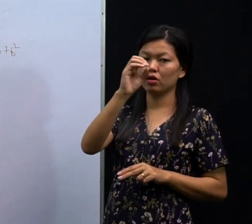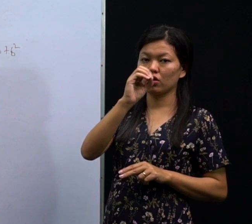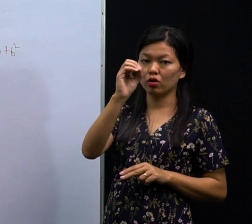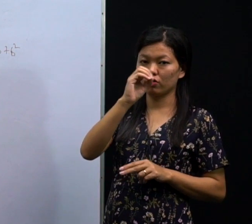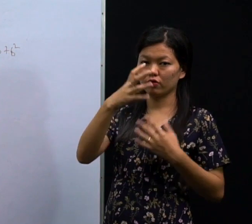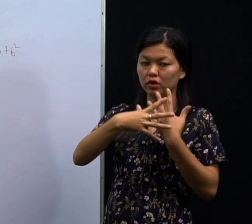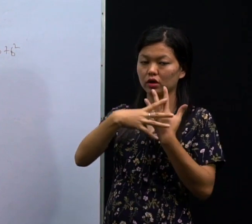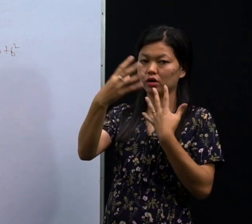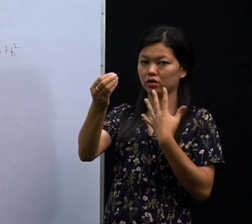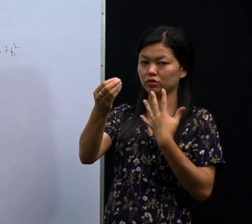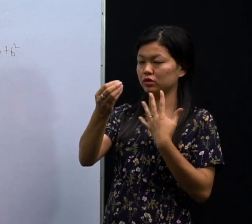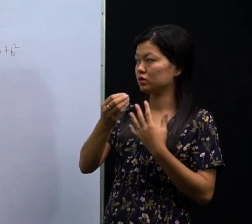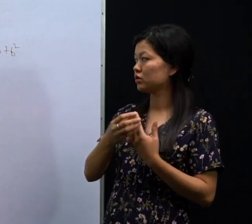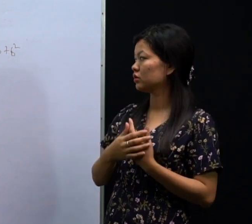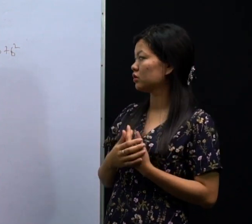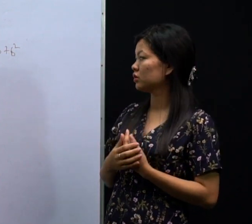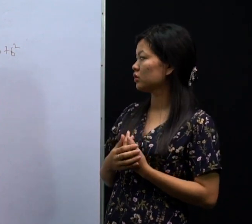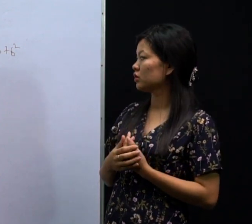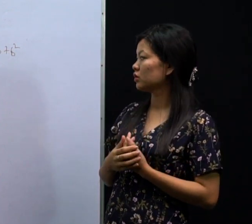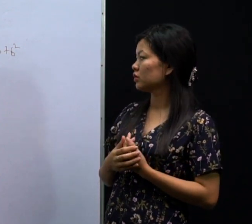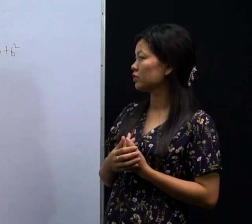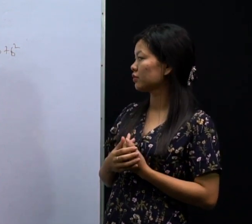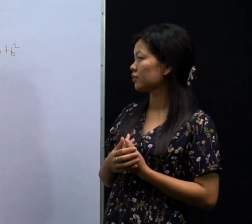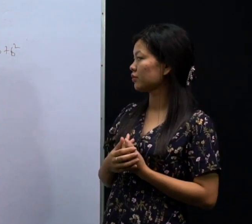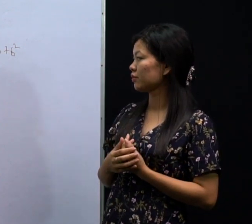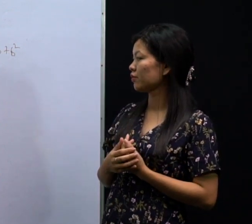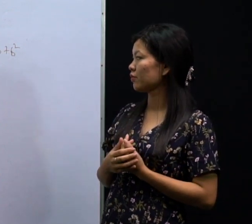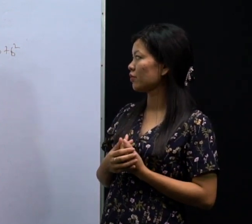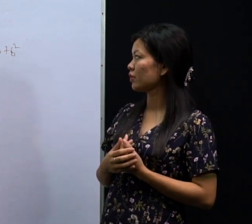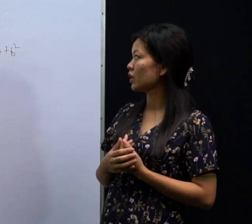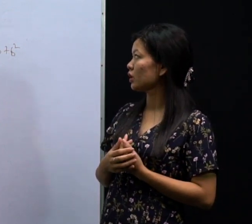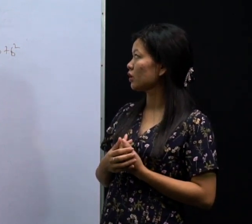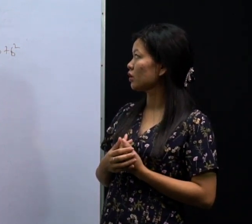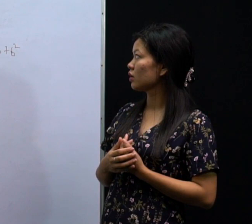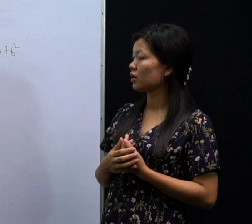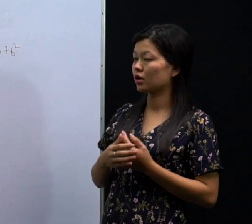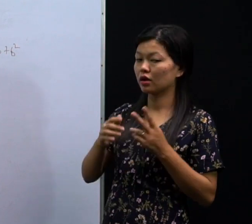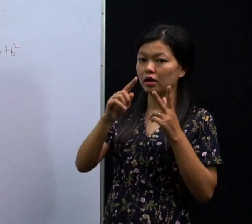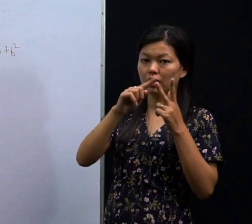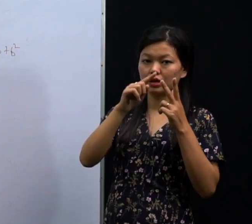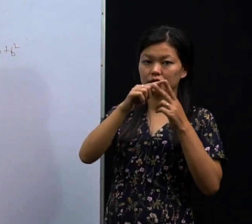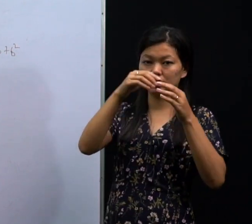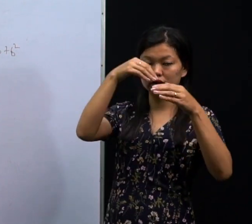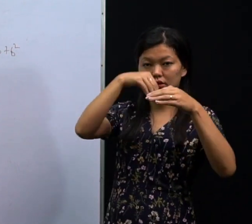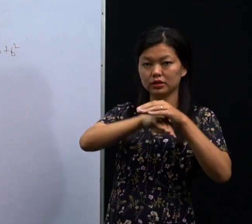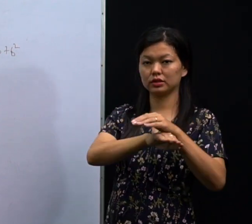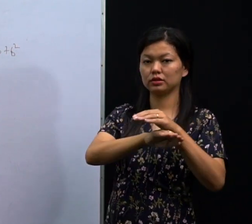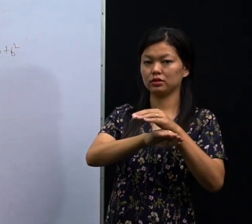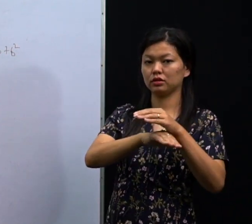outer and outer. Okay, this outer and this outer. Both outer multiply. inside